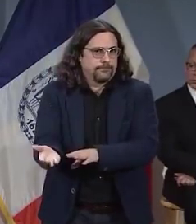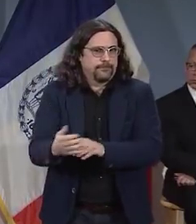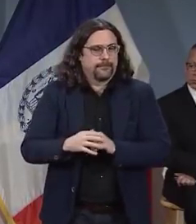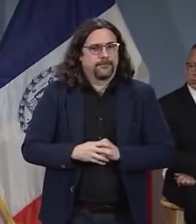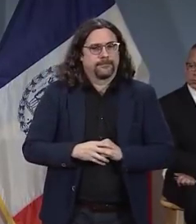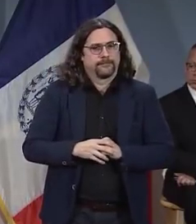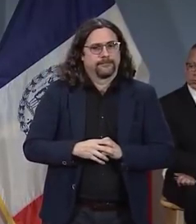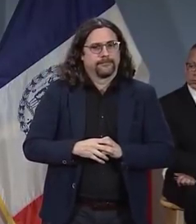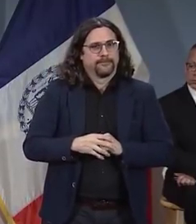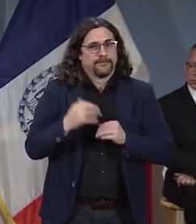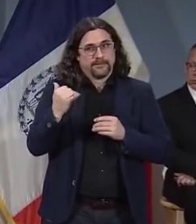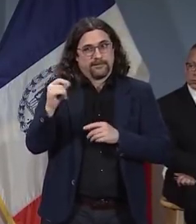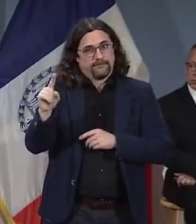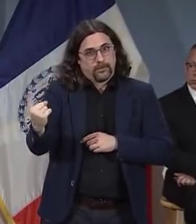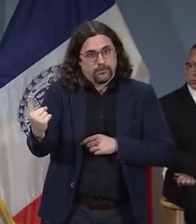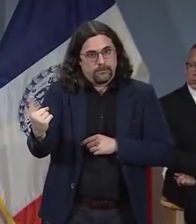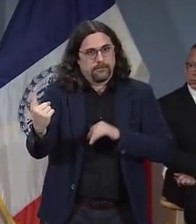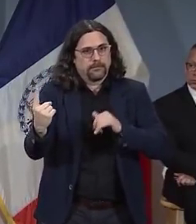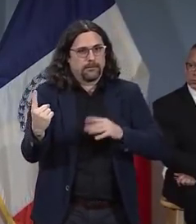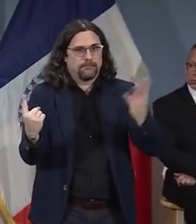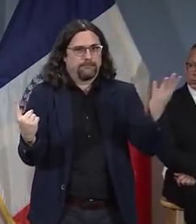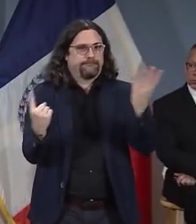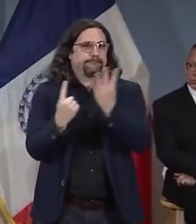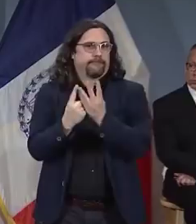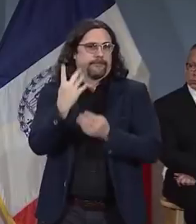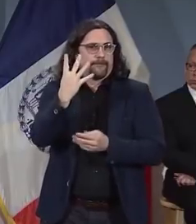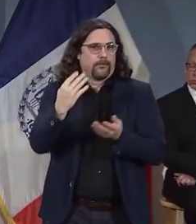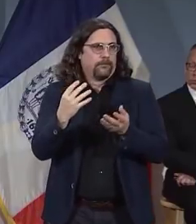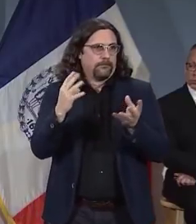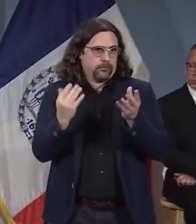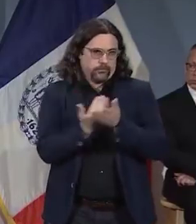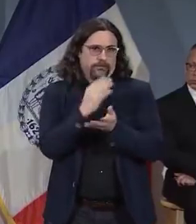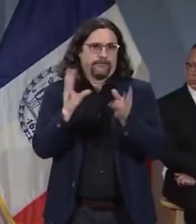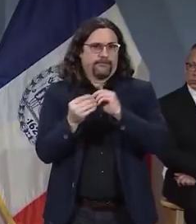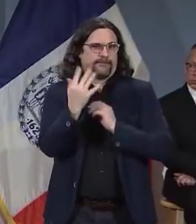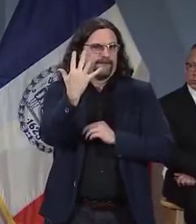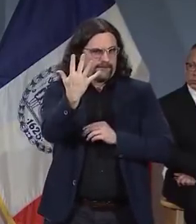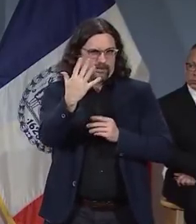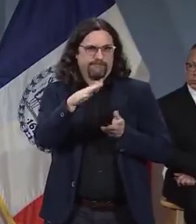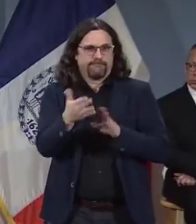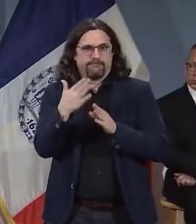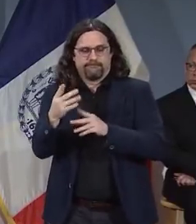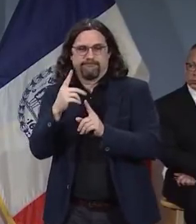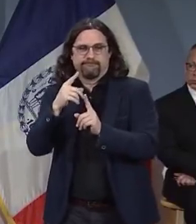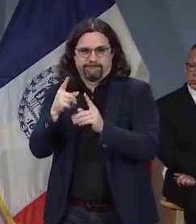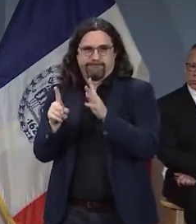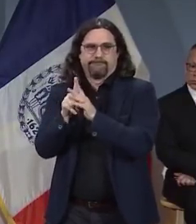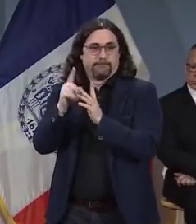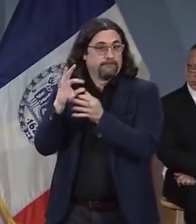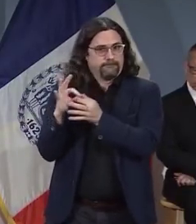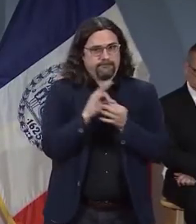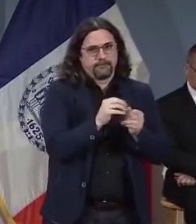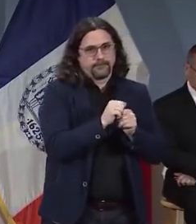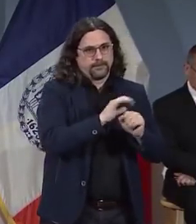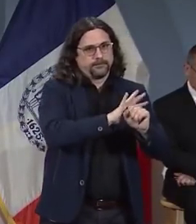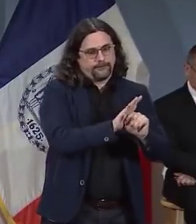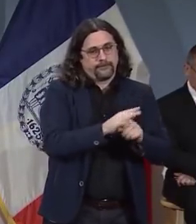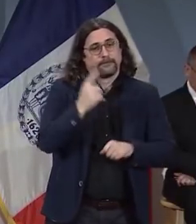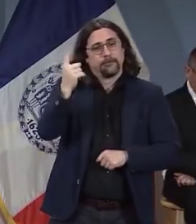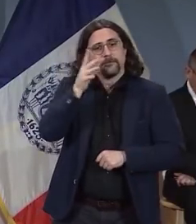to coronavirus. A 79-year-old woman who did have pre-existing conditions of heart failure and lung disease.